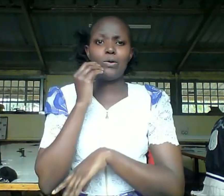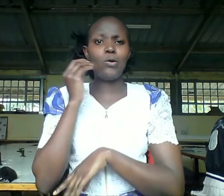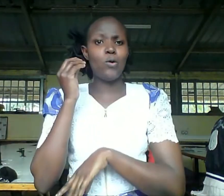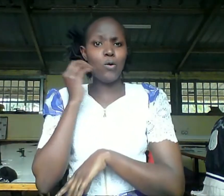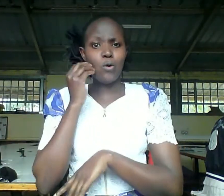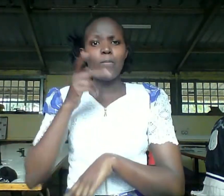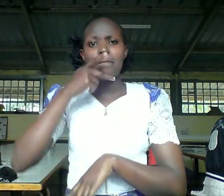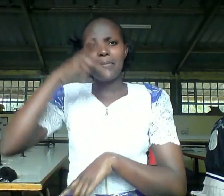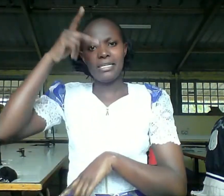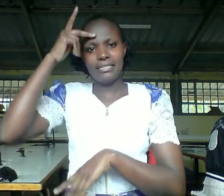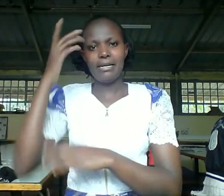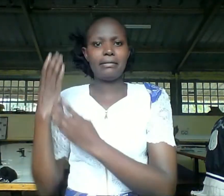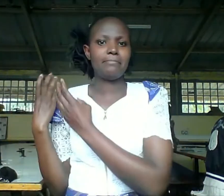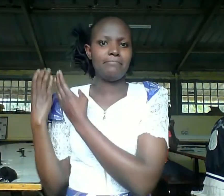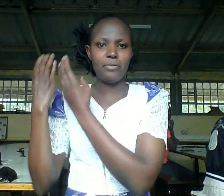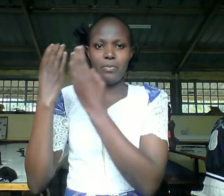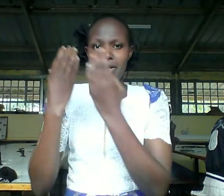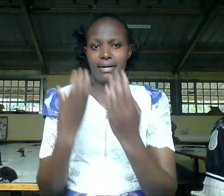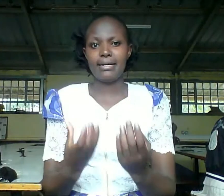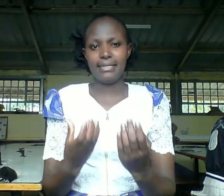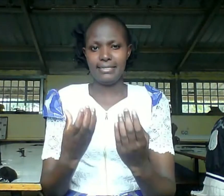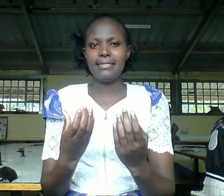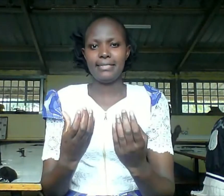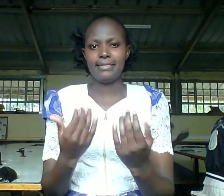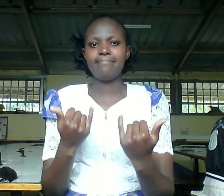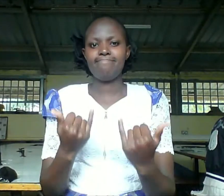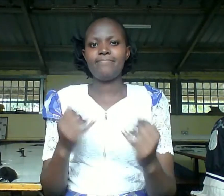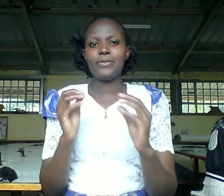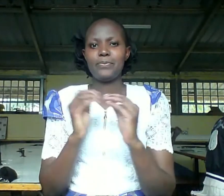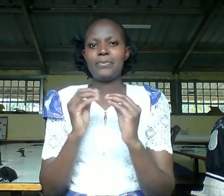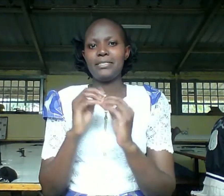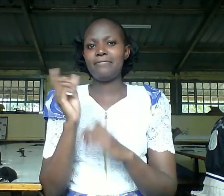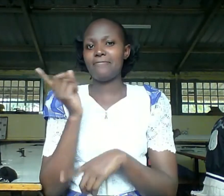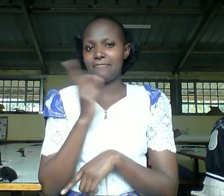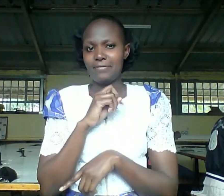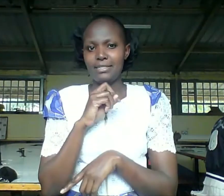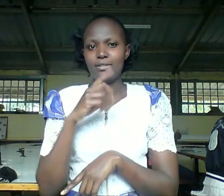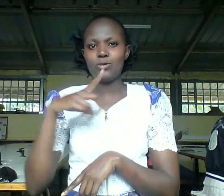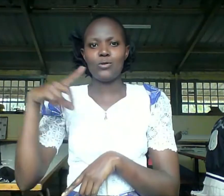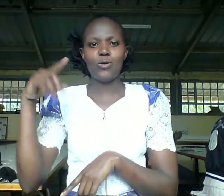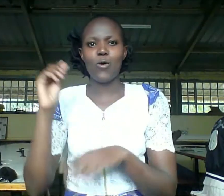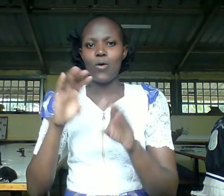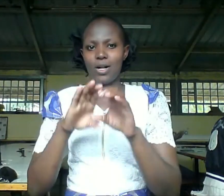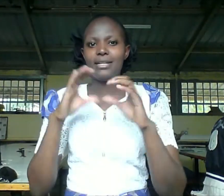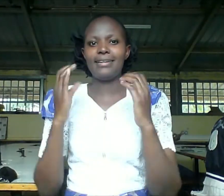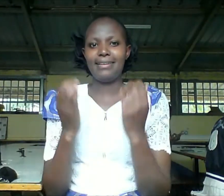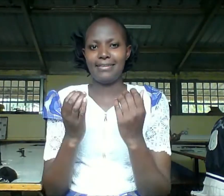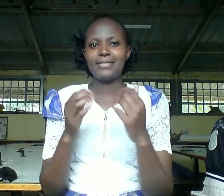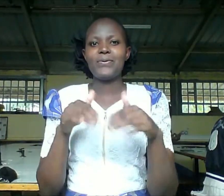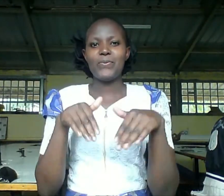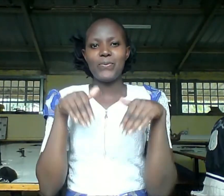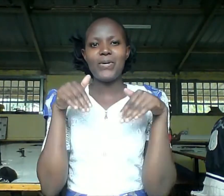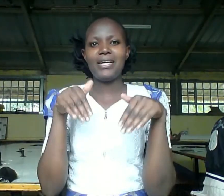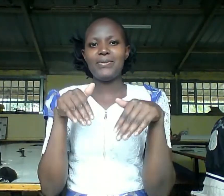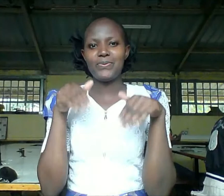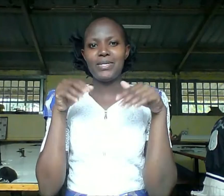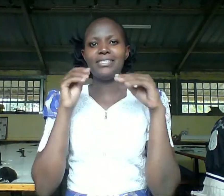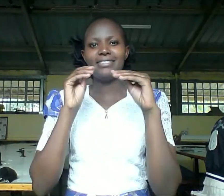we have come to the end of the meeting. You can now go to your classes and wait for the teachers to come and give you